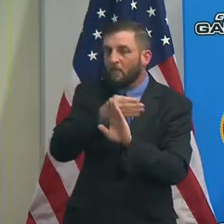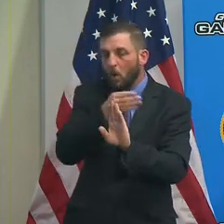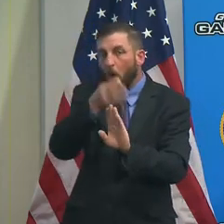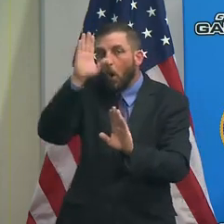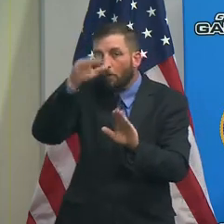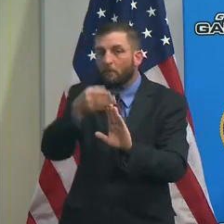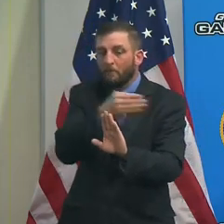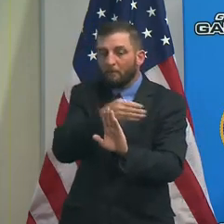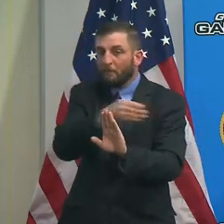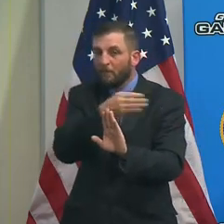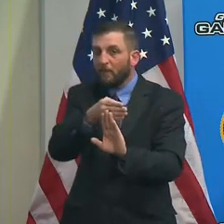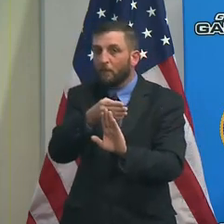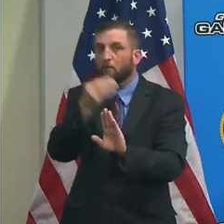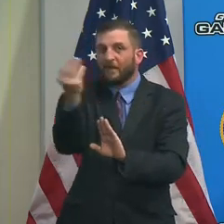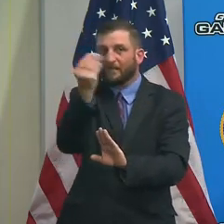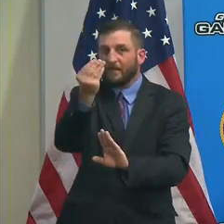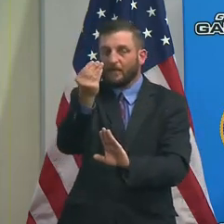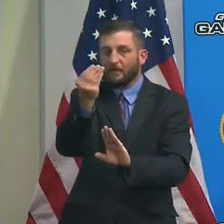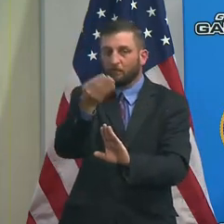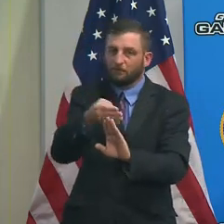of next week.